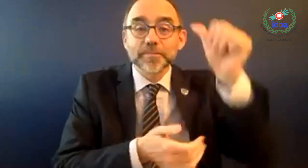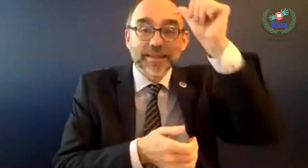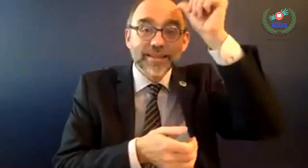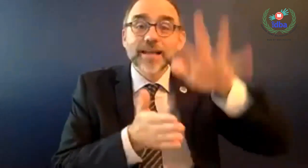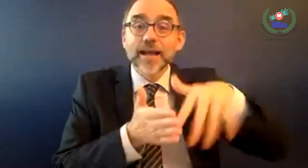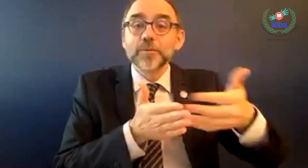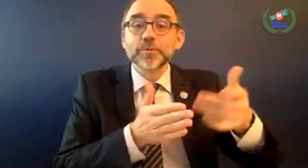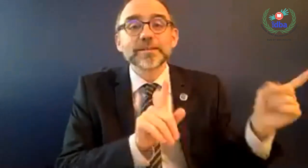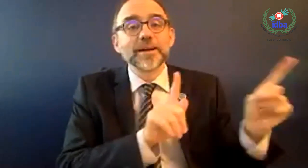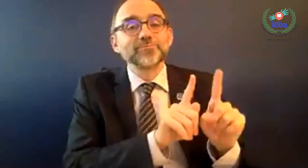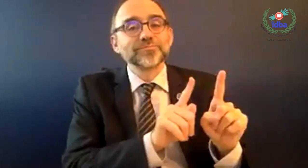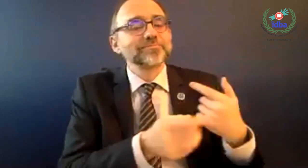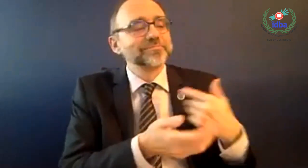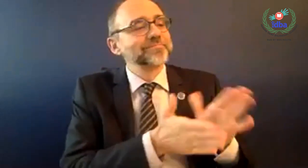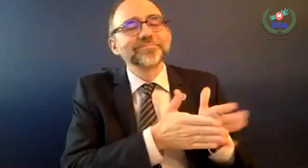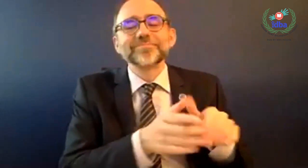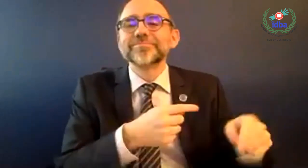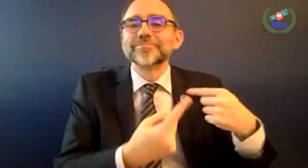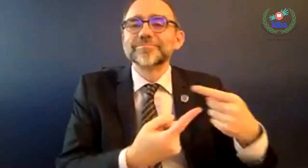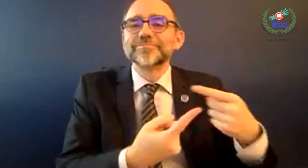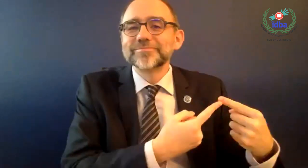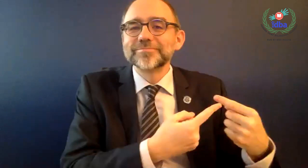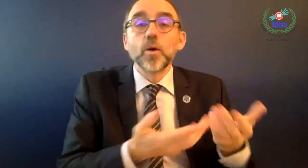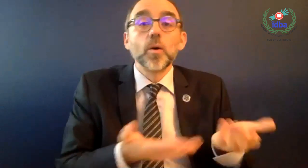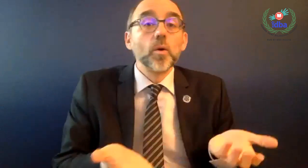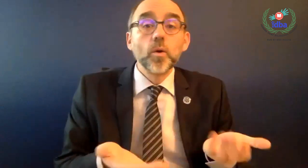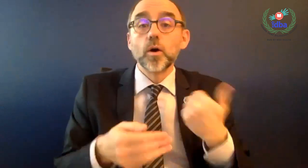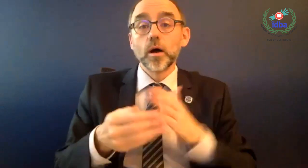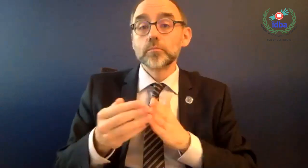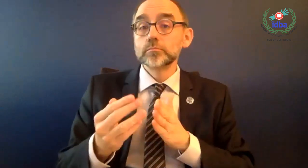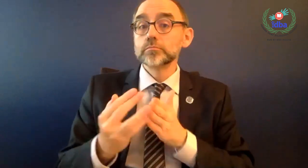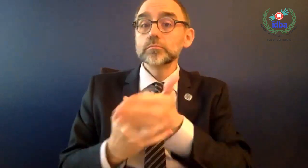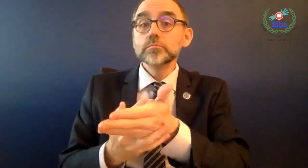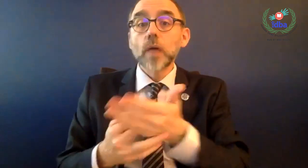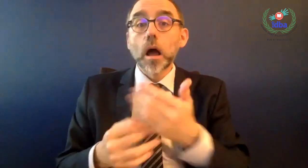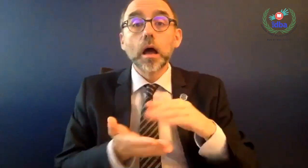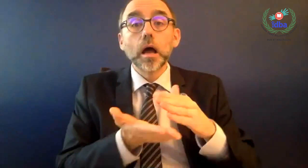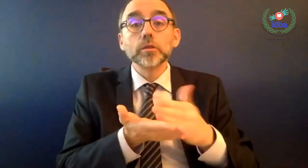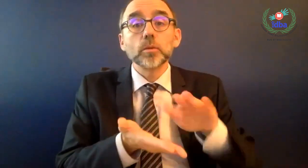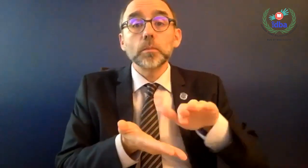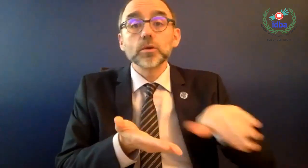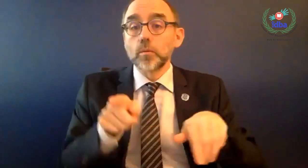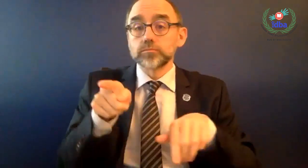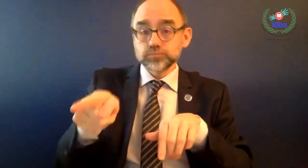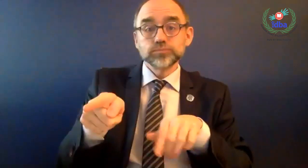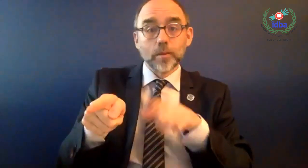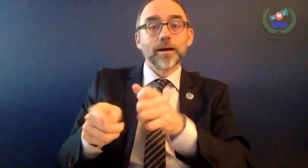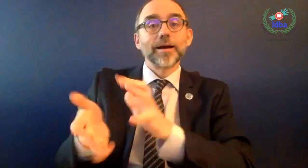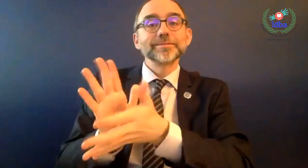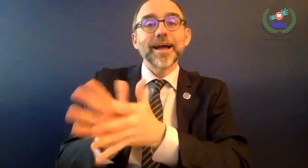For example, in India, deaf people should be able to use interpreters whenever they want. They should